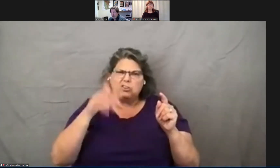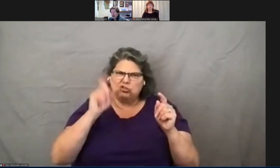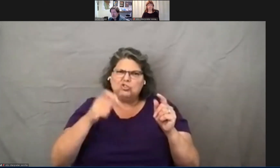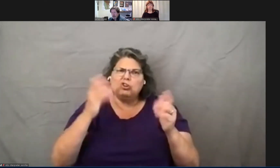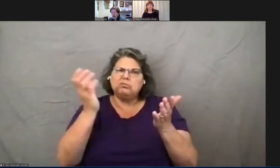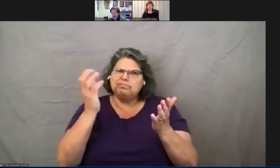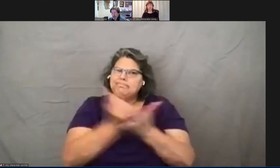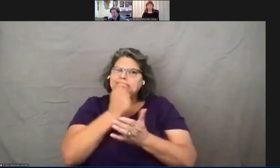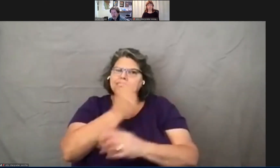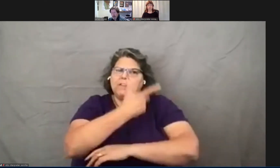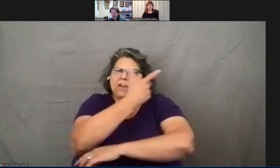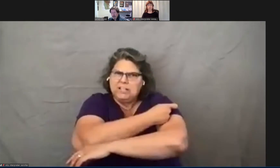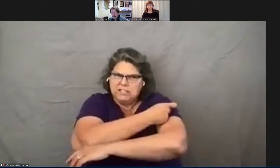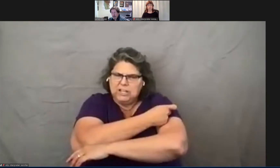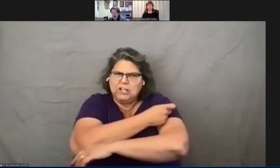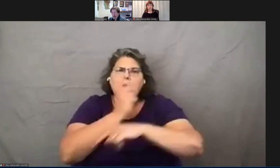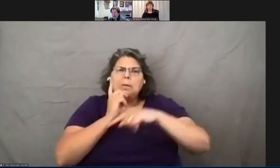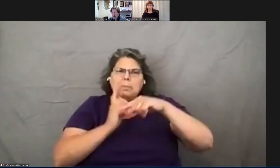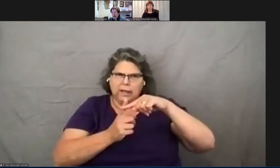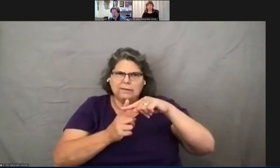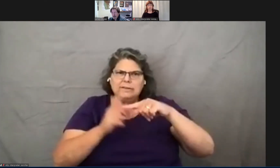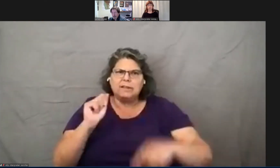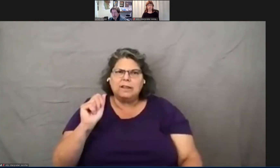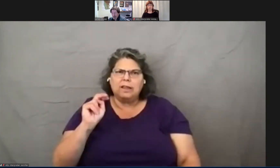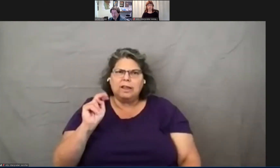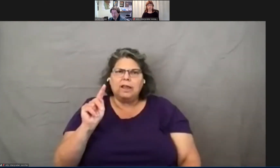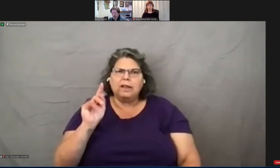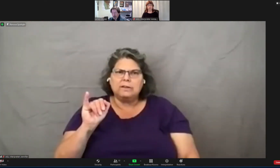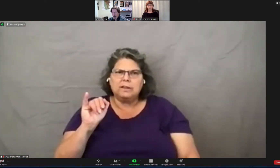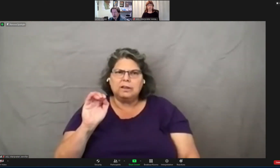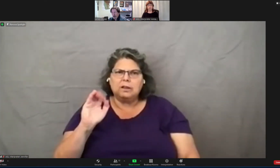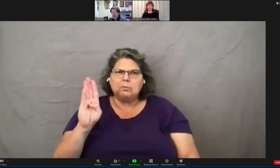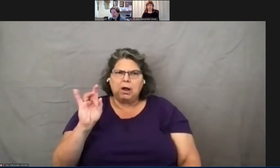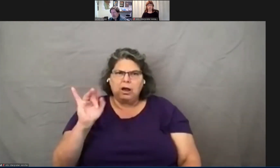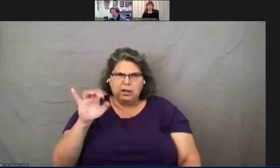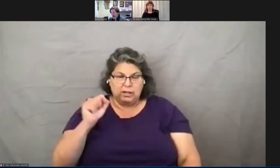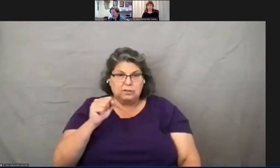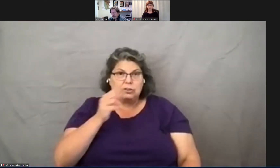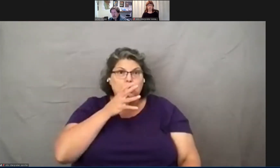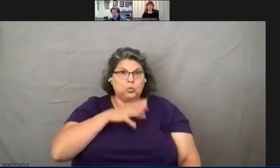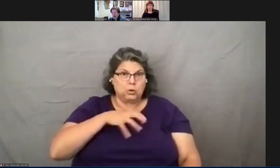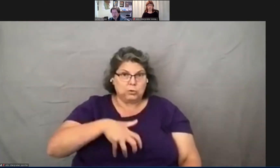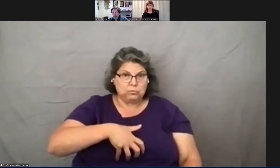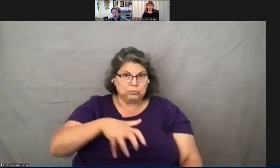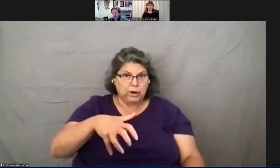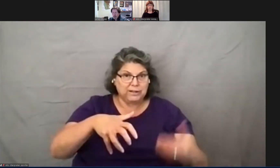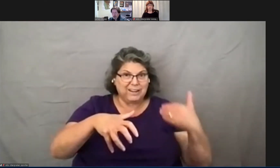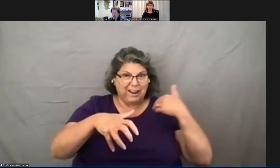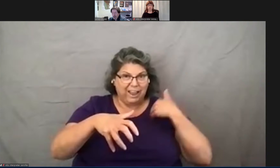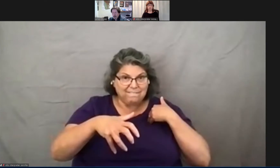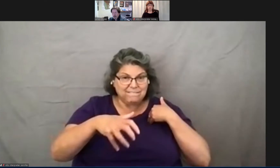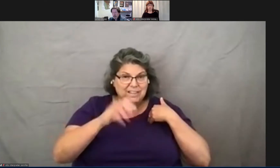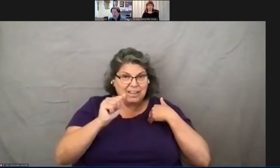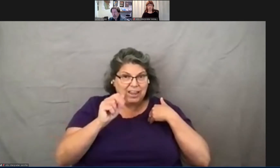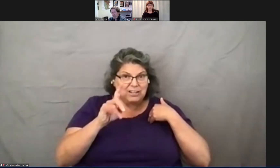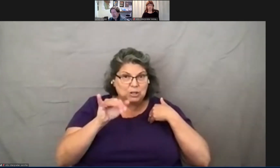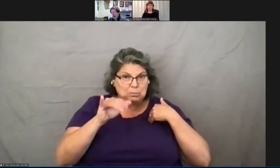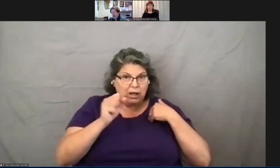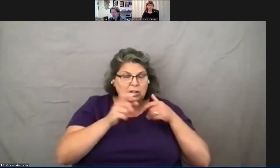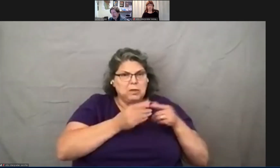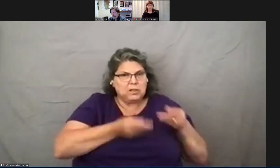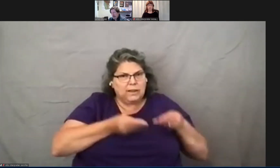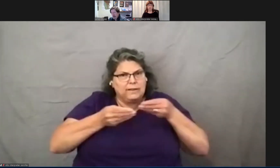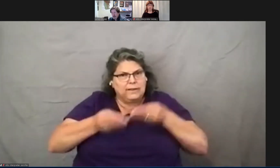in addition, the antibodies that are carried by a pregnant woman are transferred to her unborn child